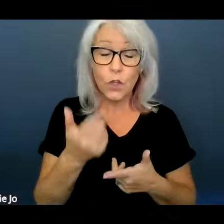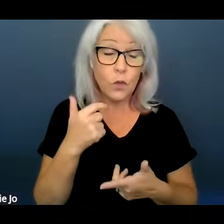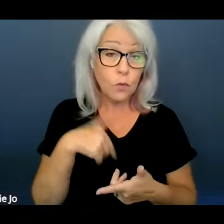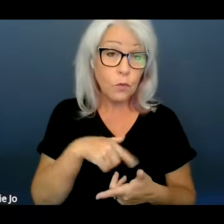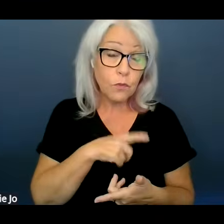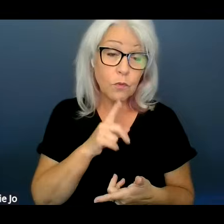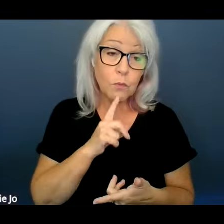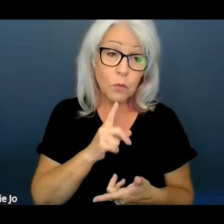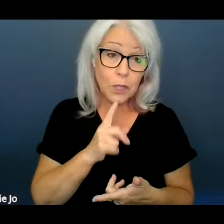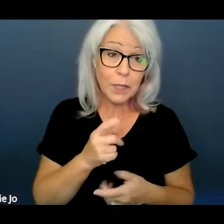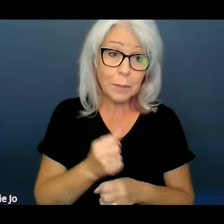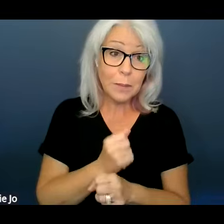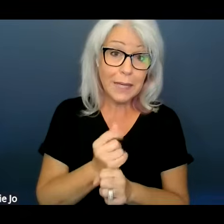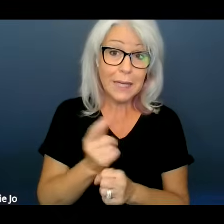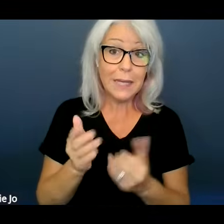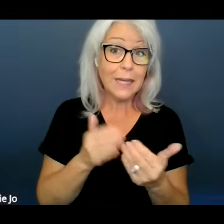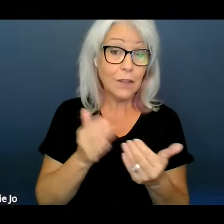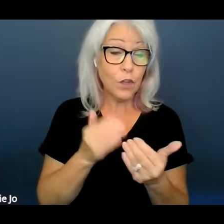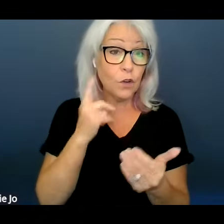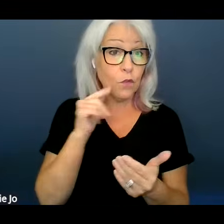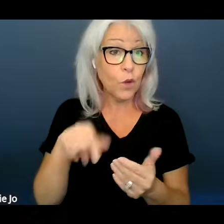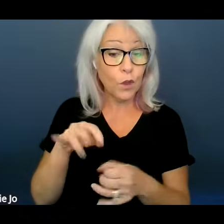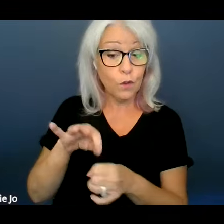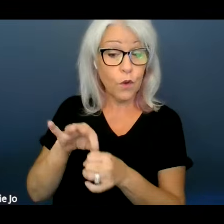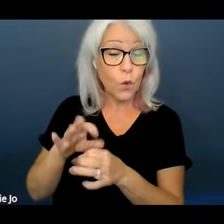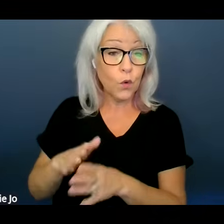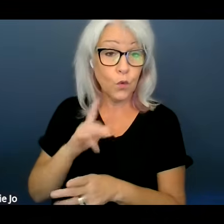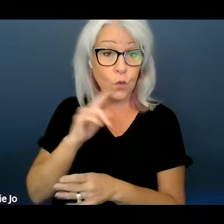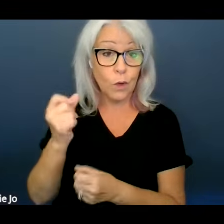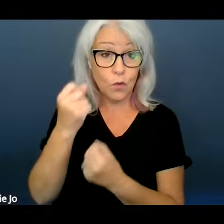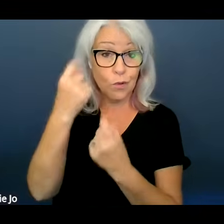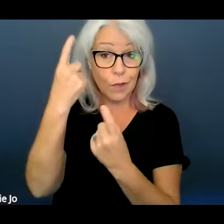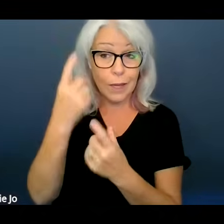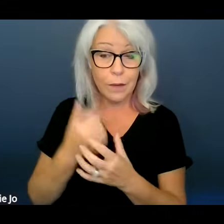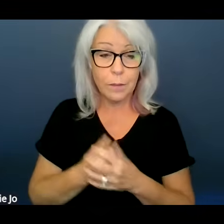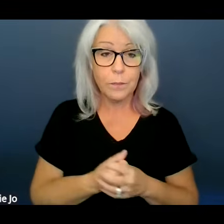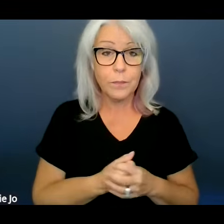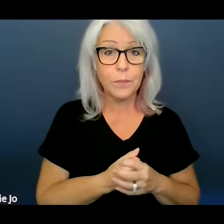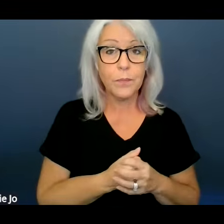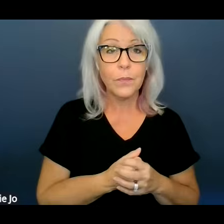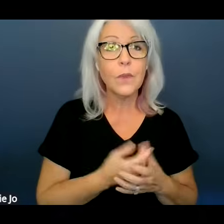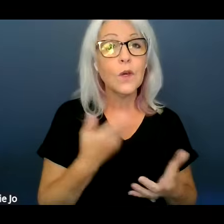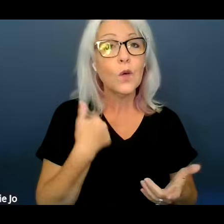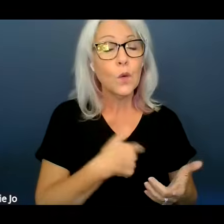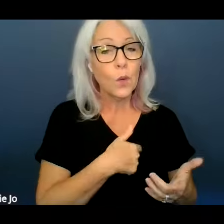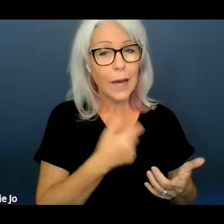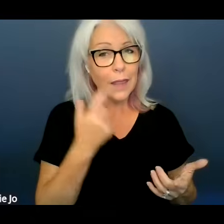you've made it easier for a voter to understand exactly what you're doing. Well, we're going on an anniversary. I think